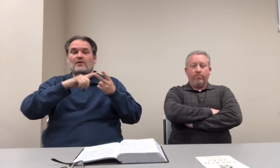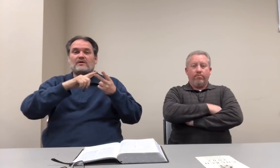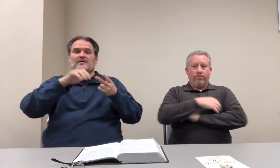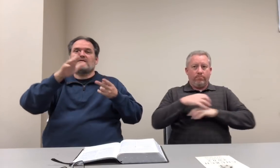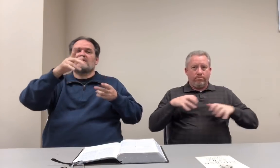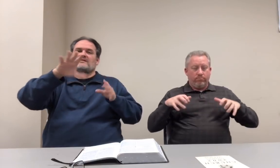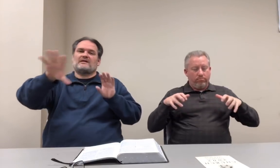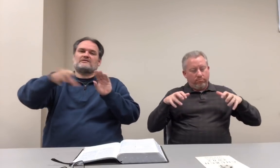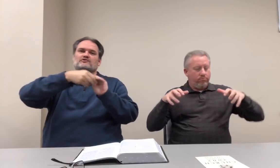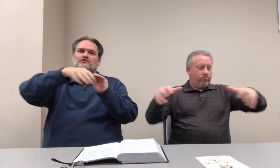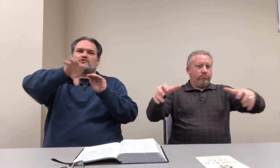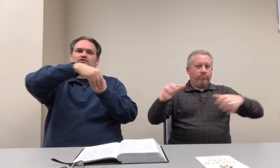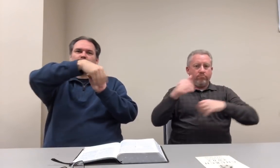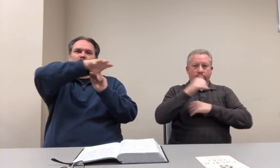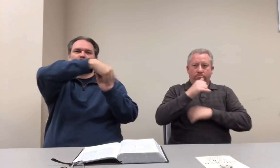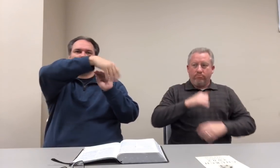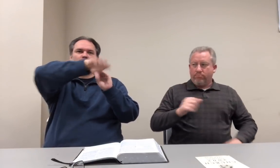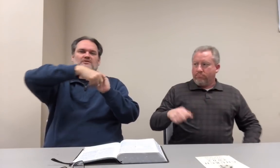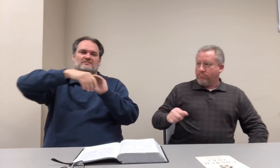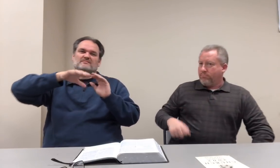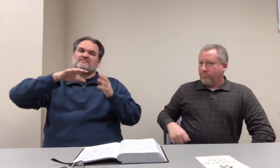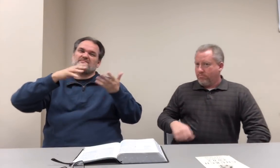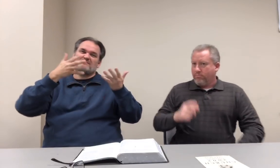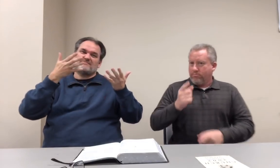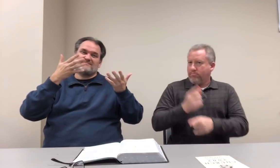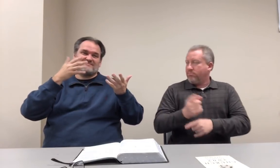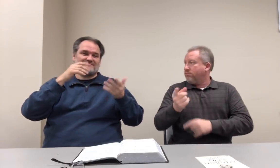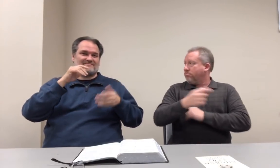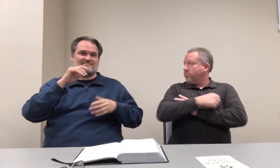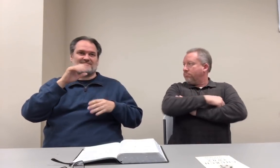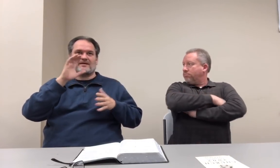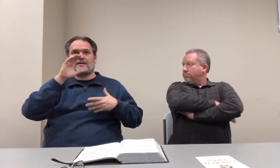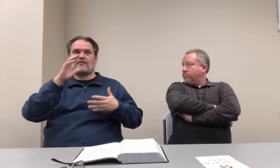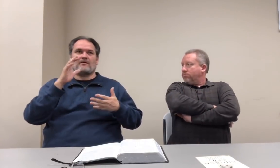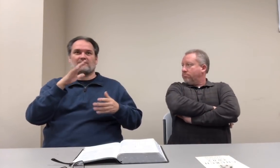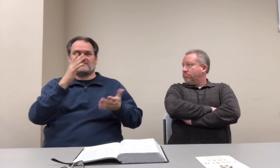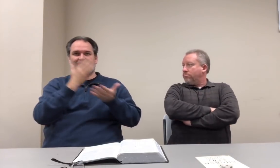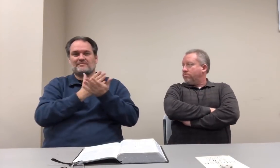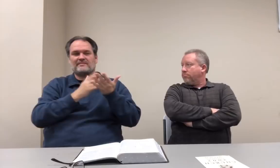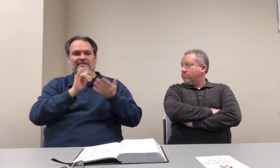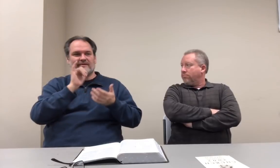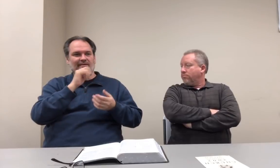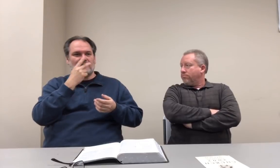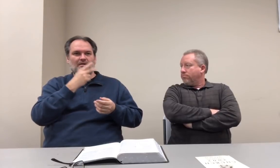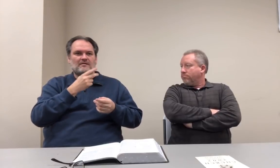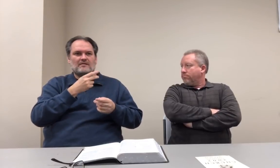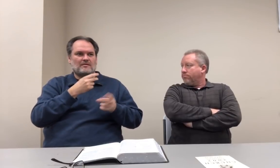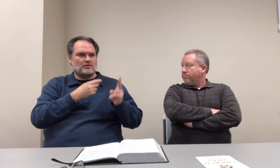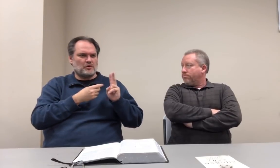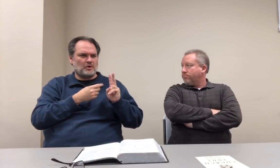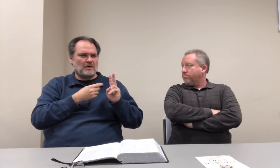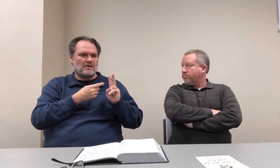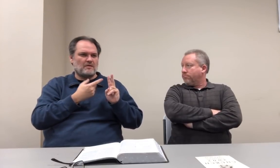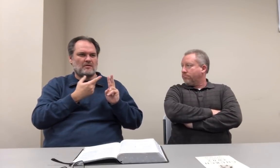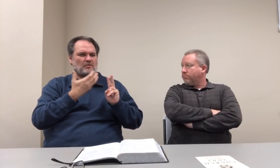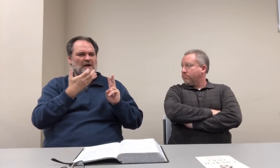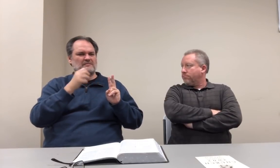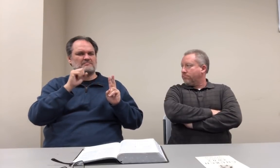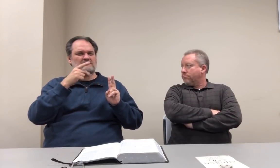second, anthropopathism is when you ascribe to God a human emotion. Right? So